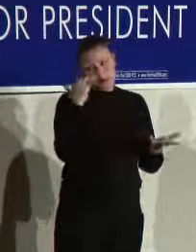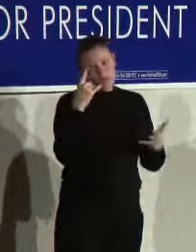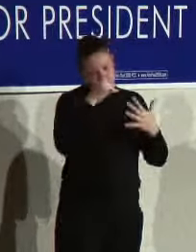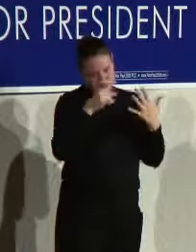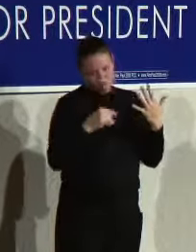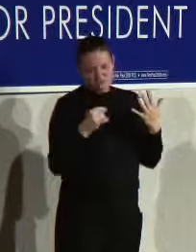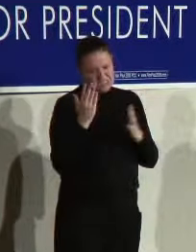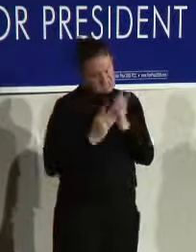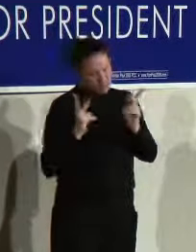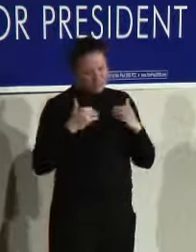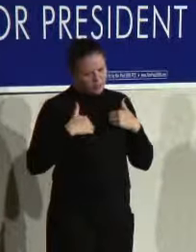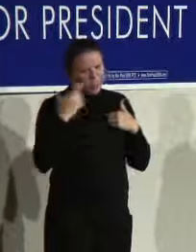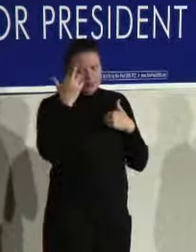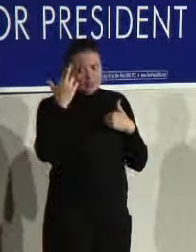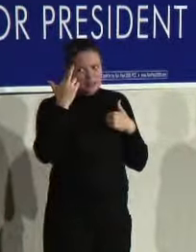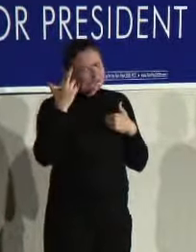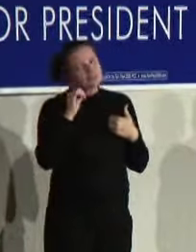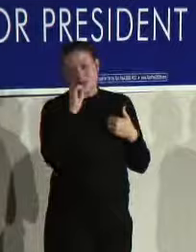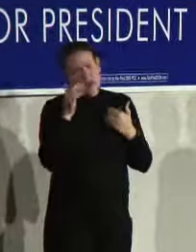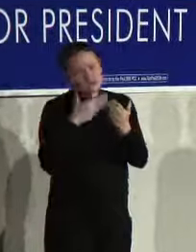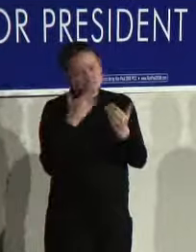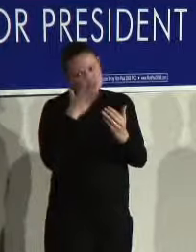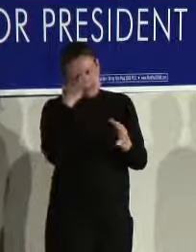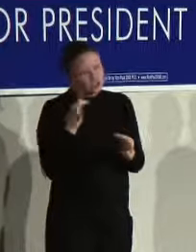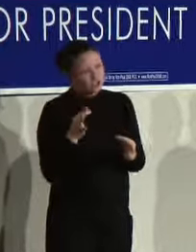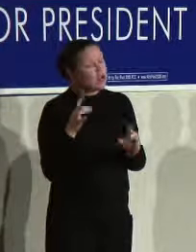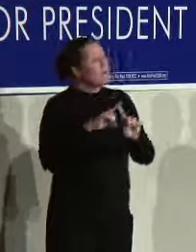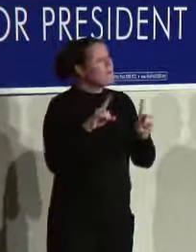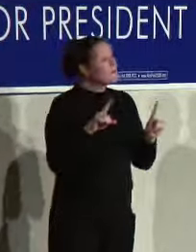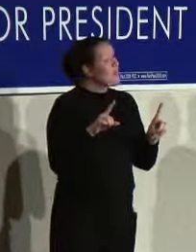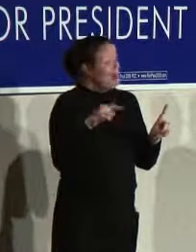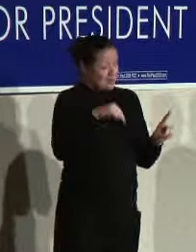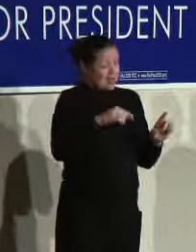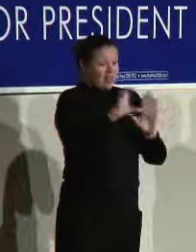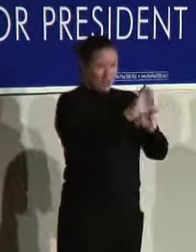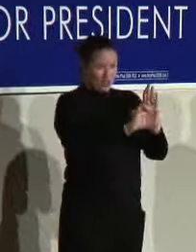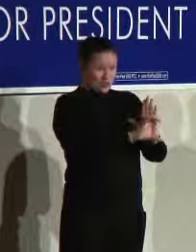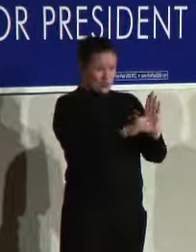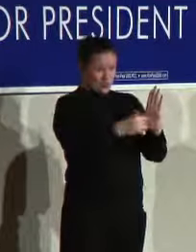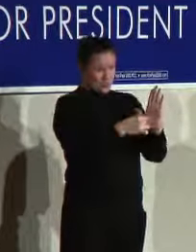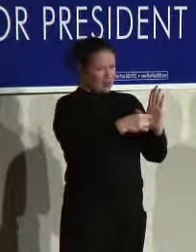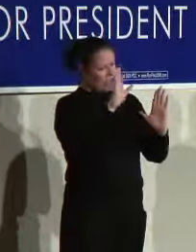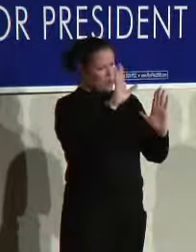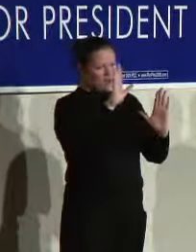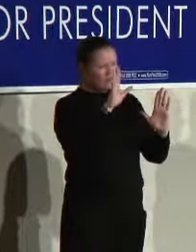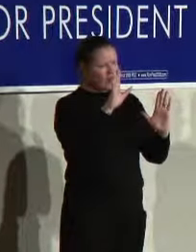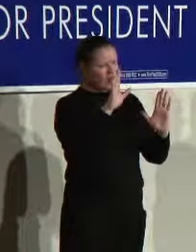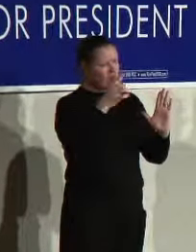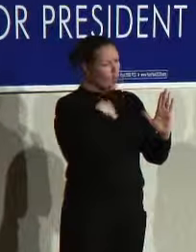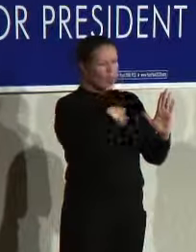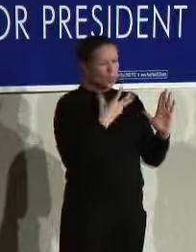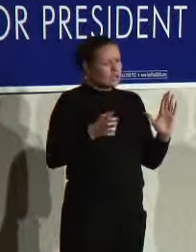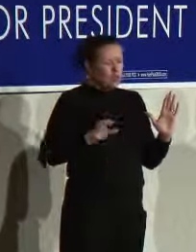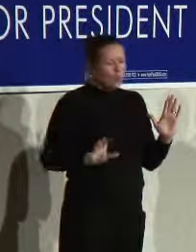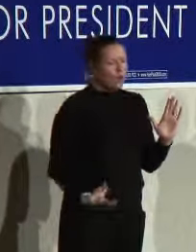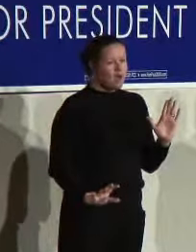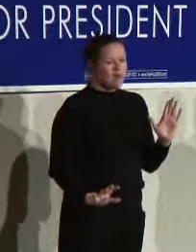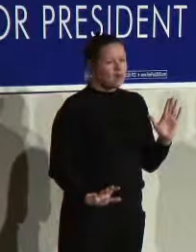And sometimes it isn't all that easy. But this is the magnificent thing about our Constitution, is we don't want, you